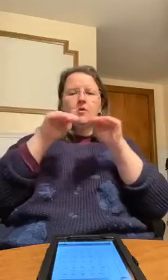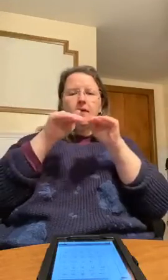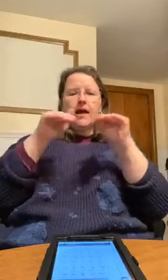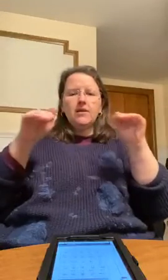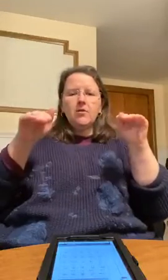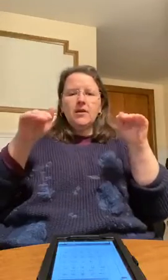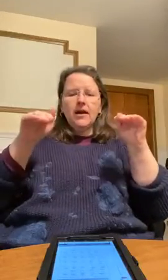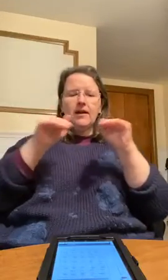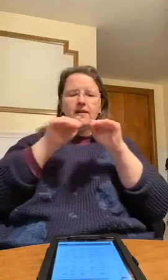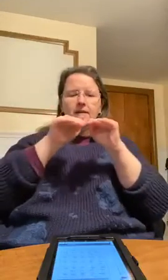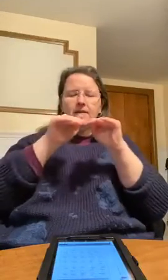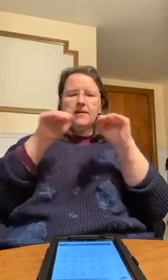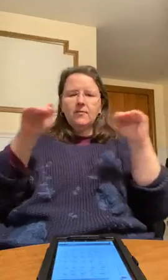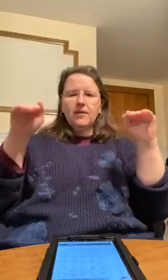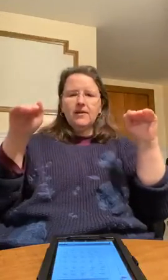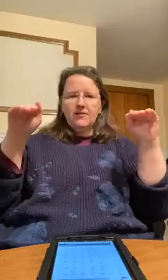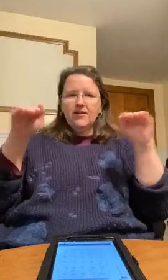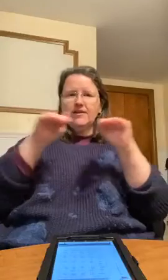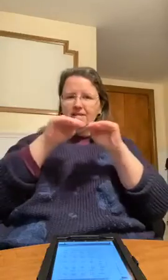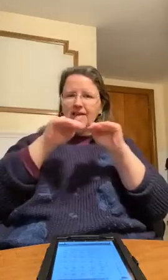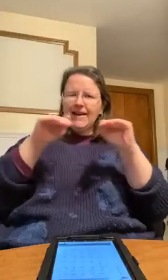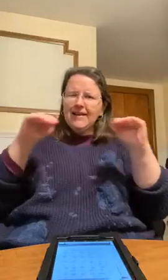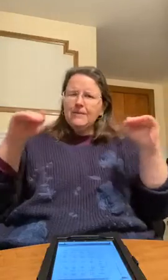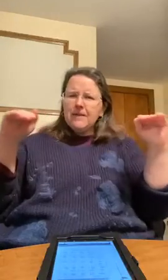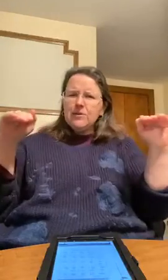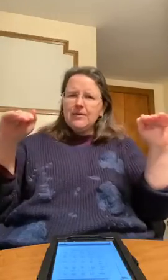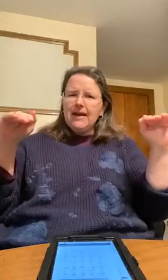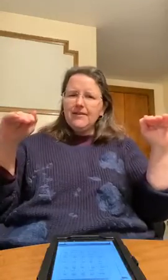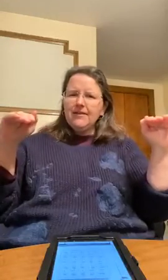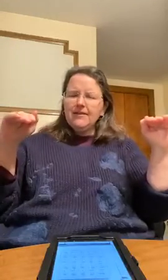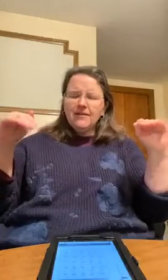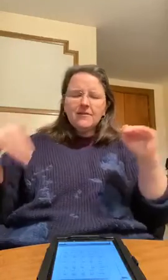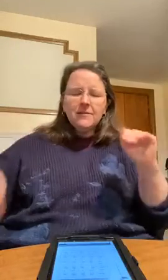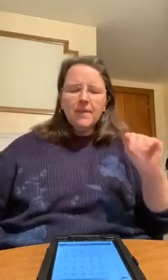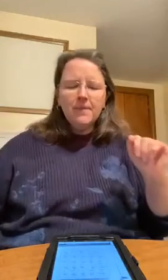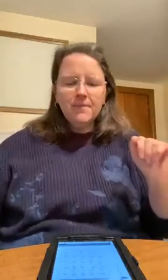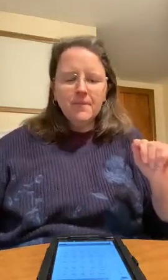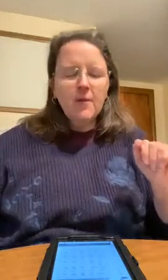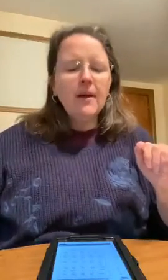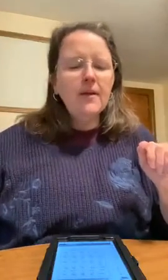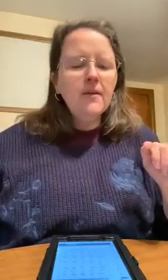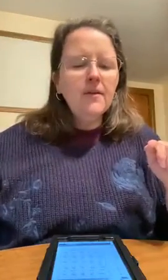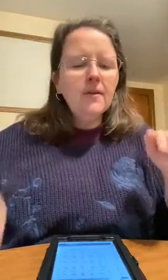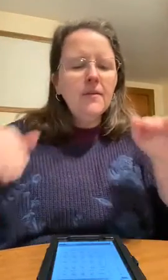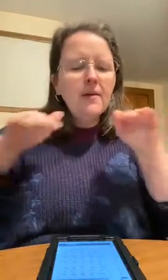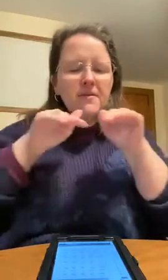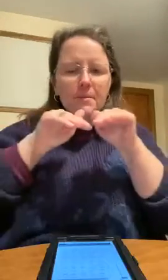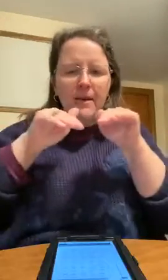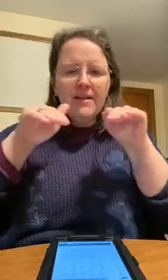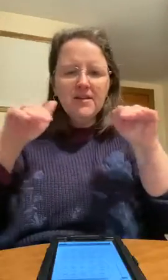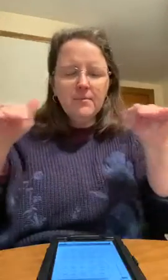that, okay, this is what you can kind of visualize it, Okay, so there's the bent